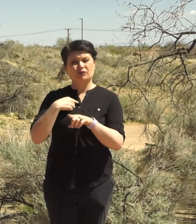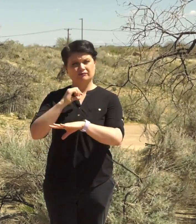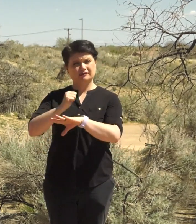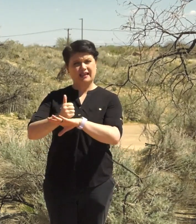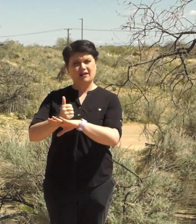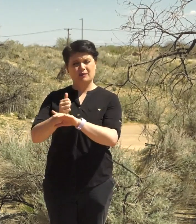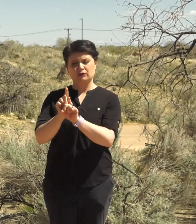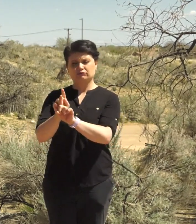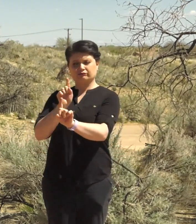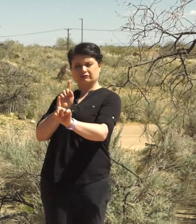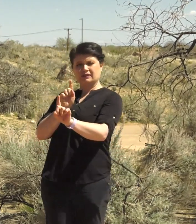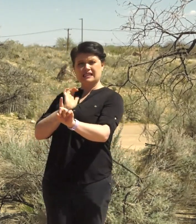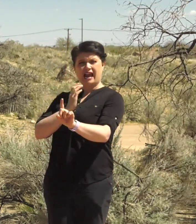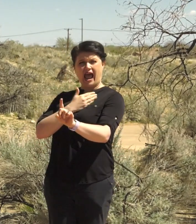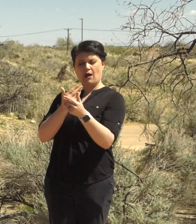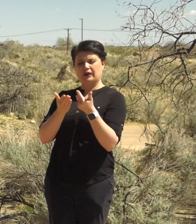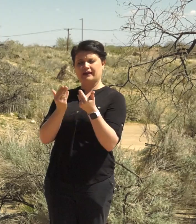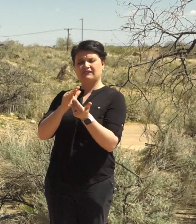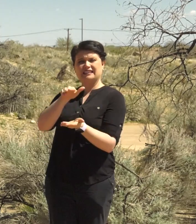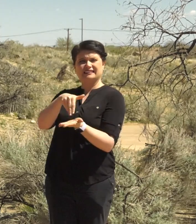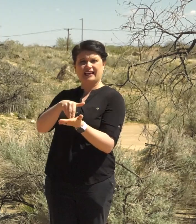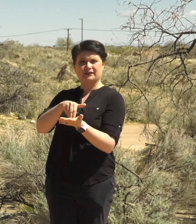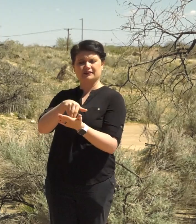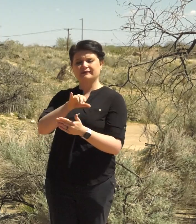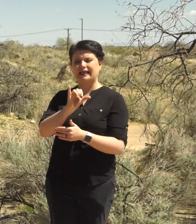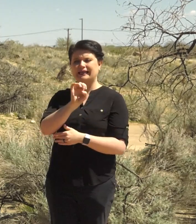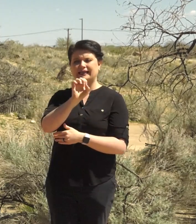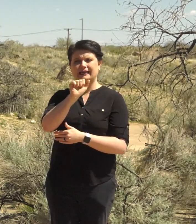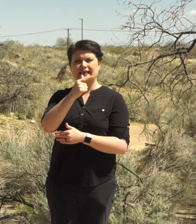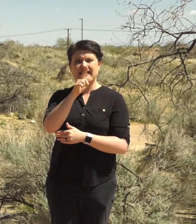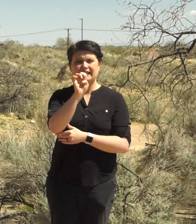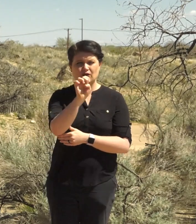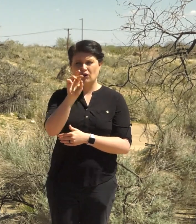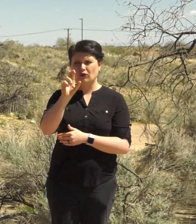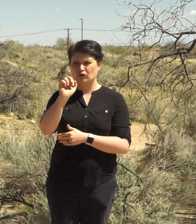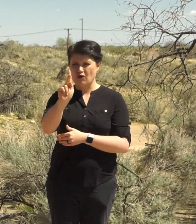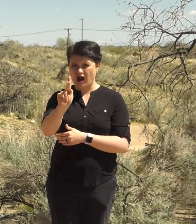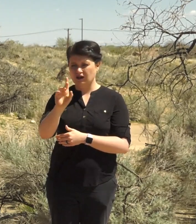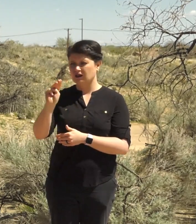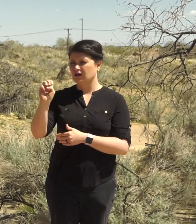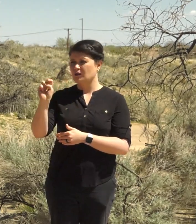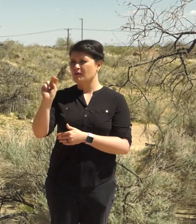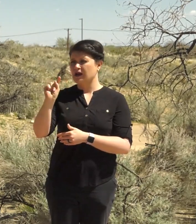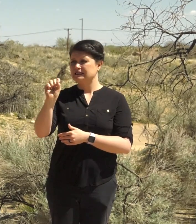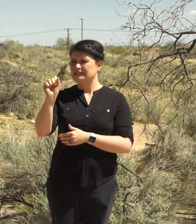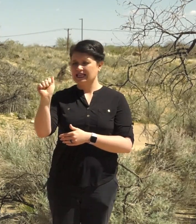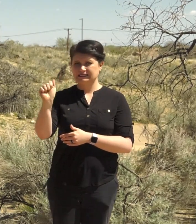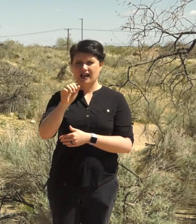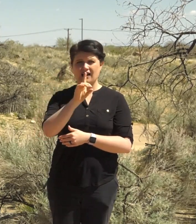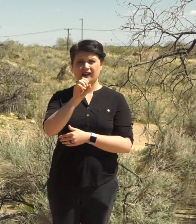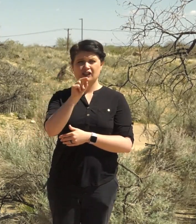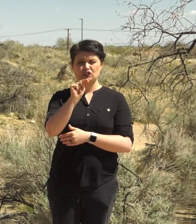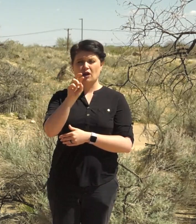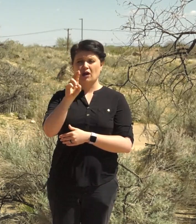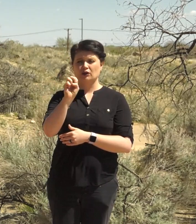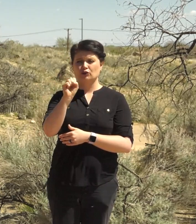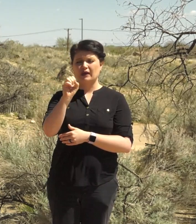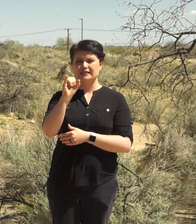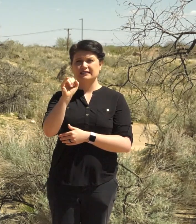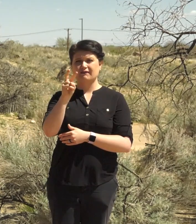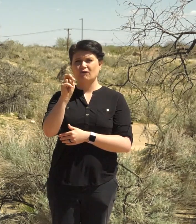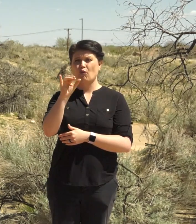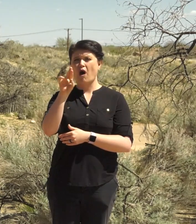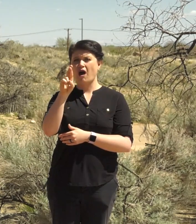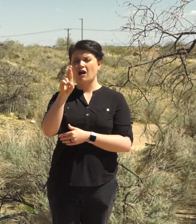our convenience centers. So at our Eagle Rock, our Montesa, and at Don Reservoir centers, there is social distancing going on, so we're